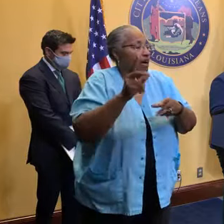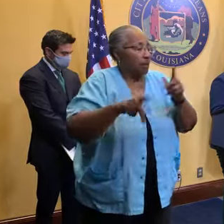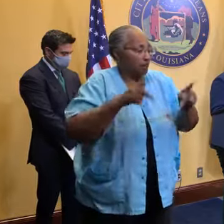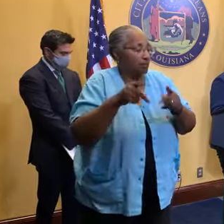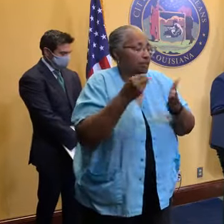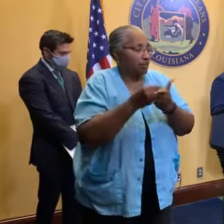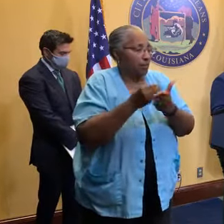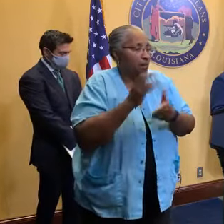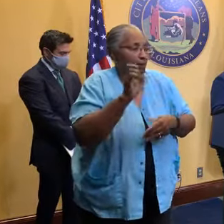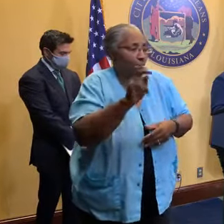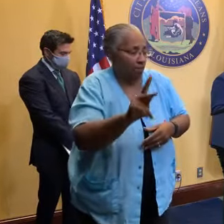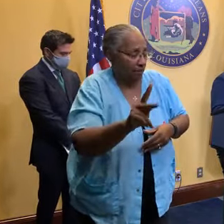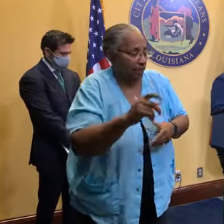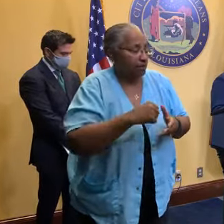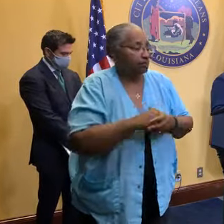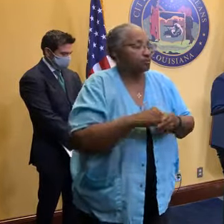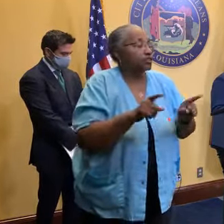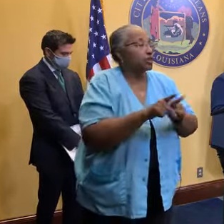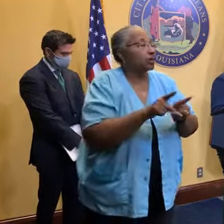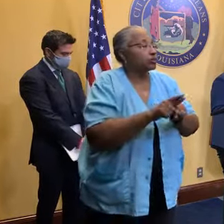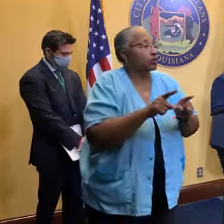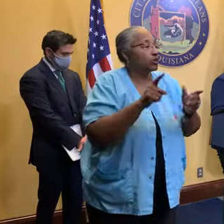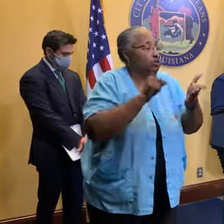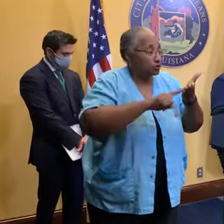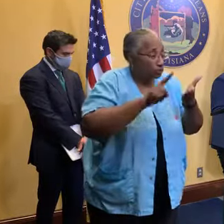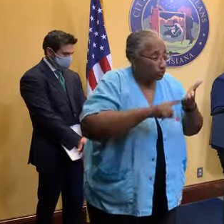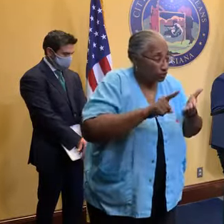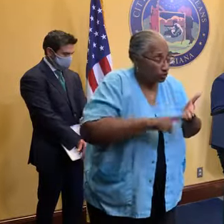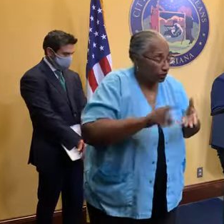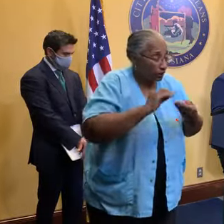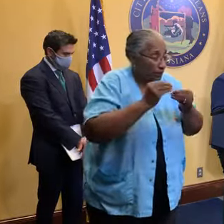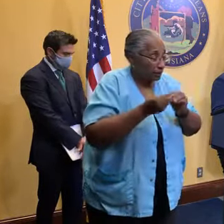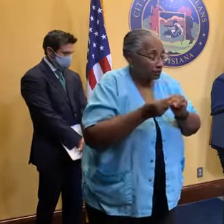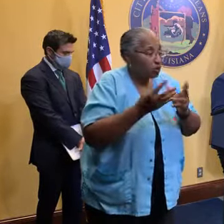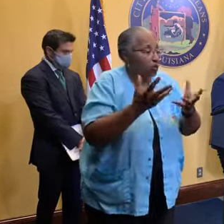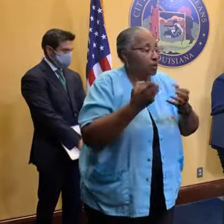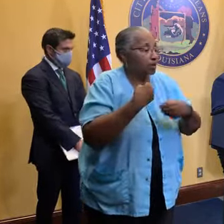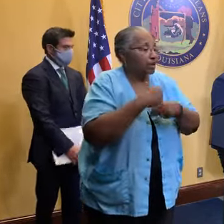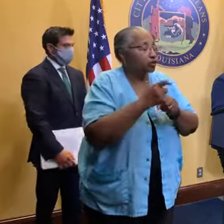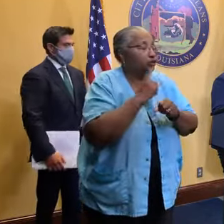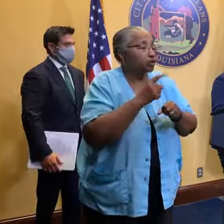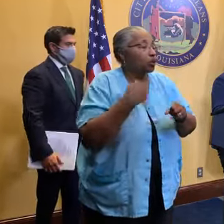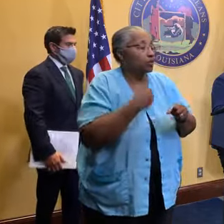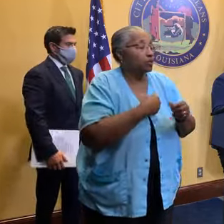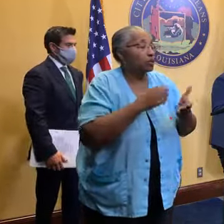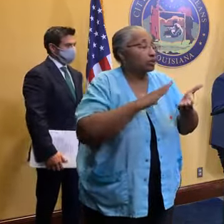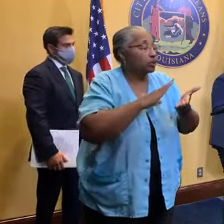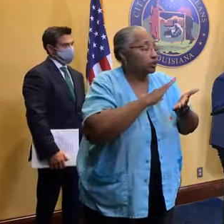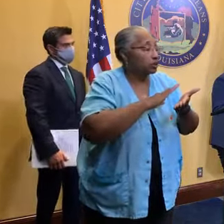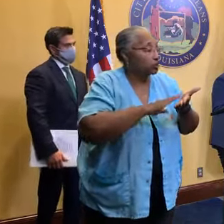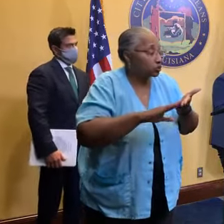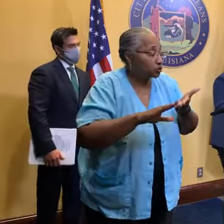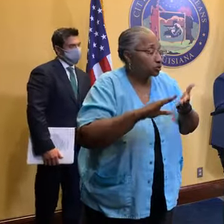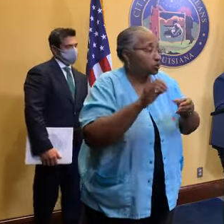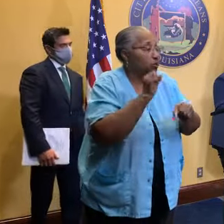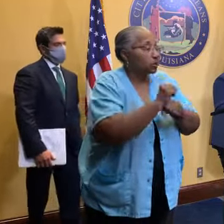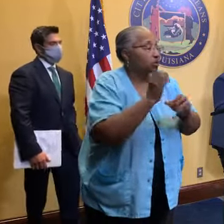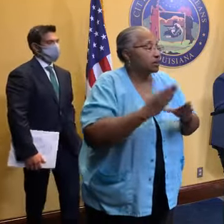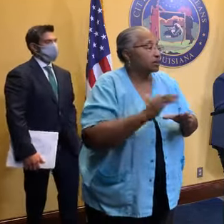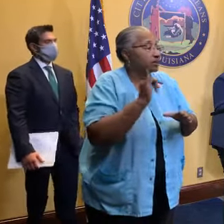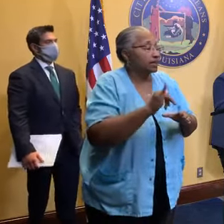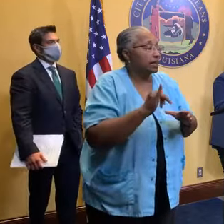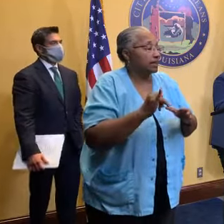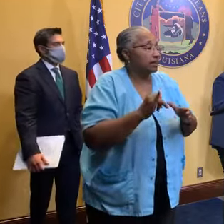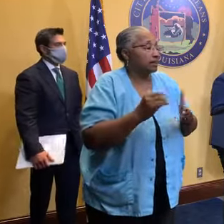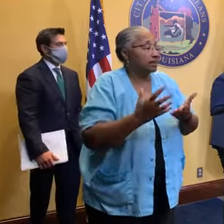we ran the numbers and wanted to make sure that we exempted our employees that make